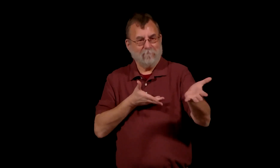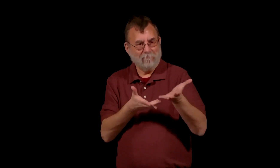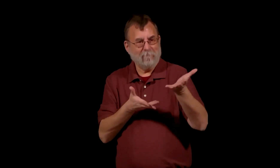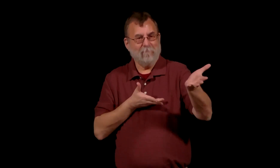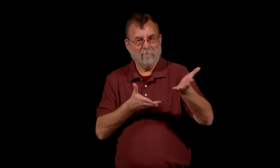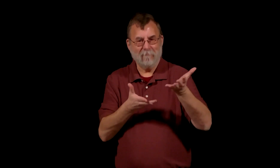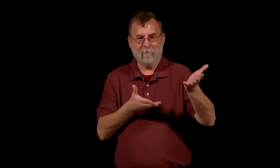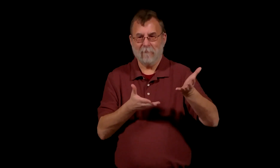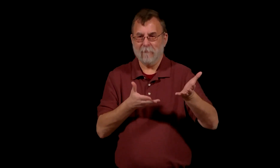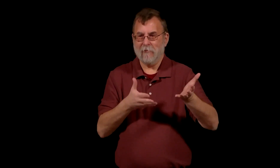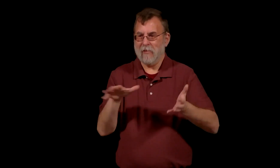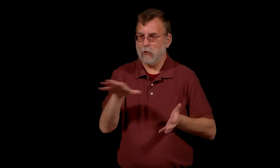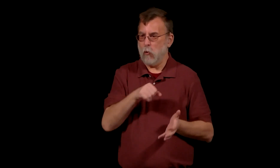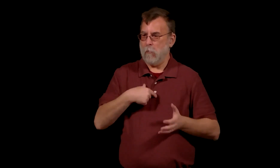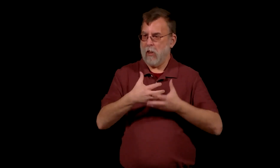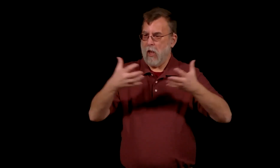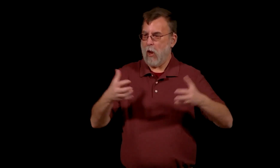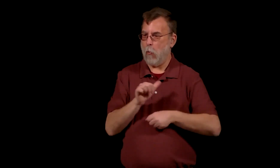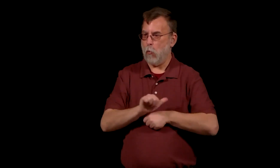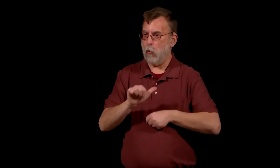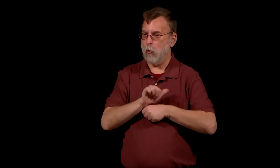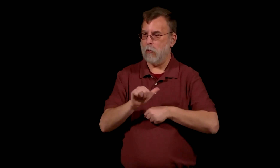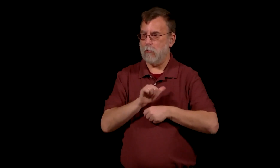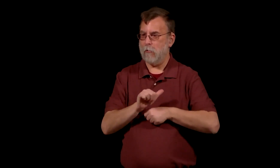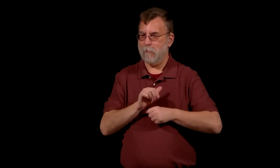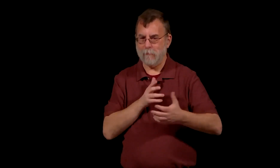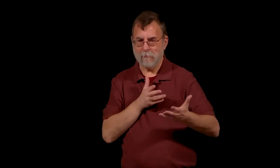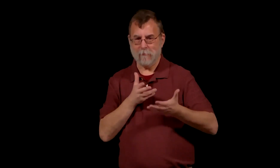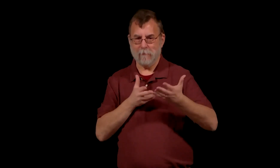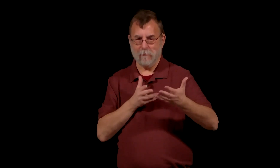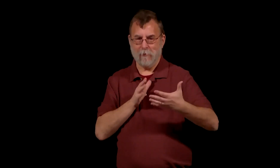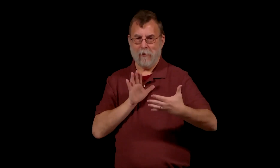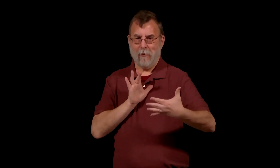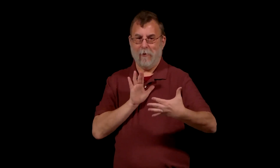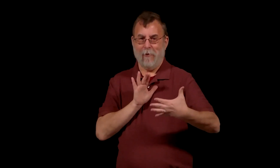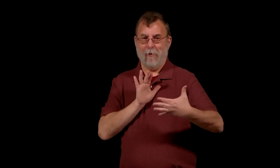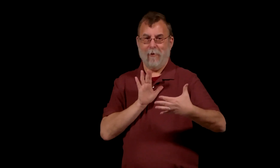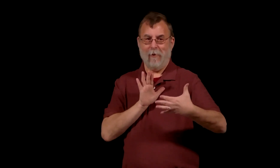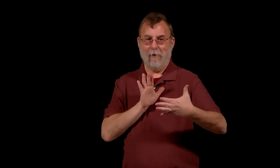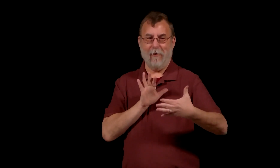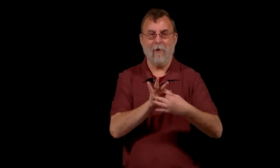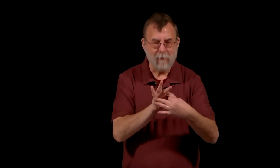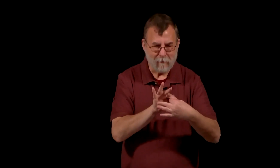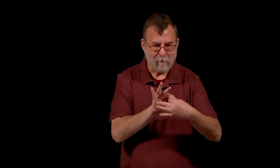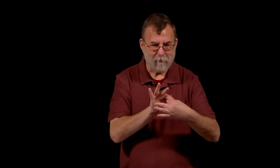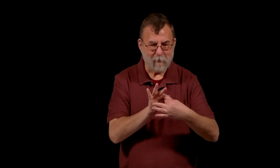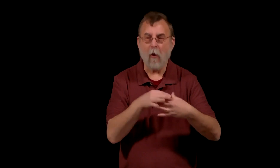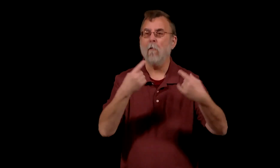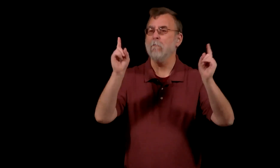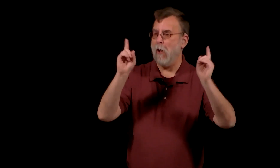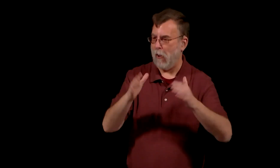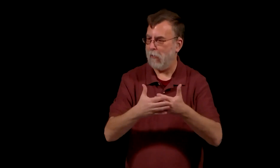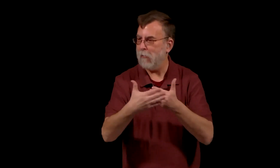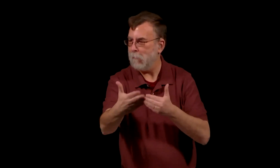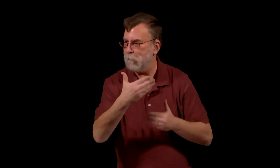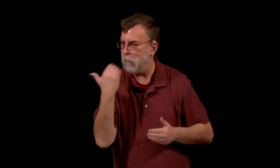And now when you have a conversation, it can be a lot of work knowing that you have to navigate to make that